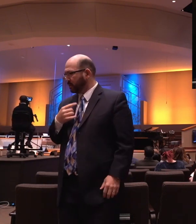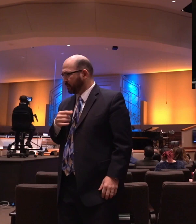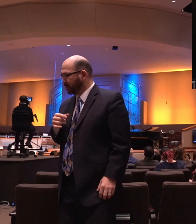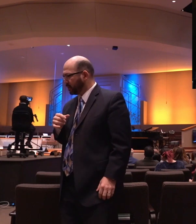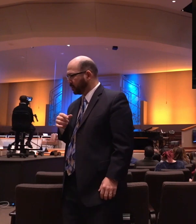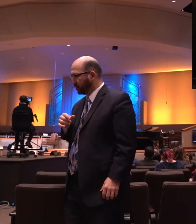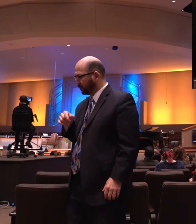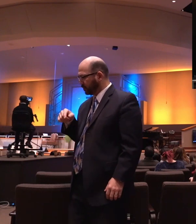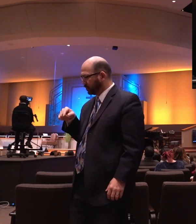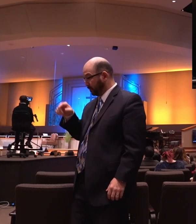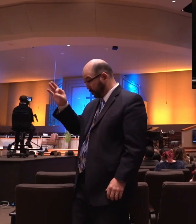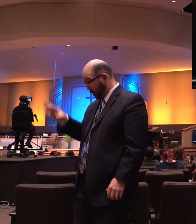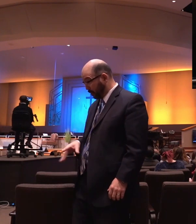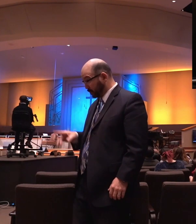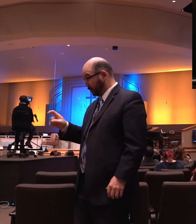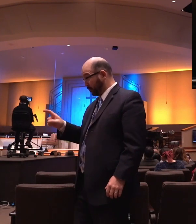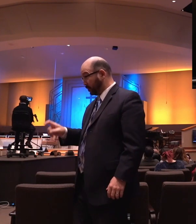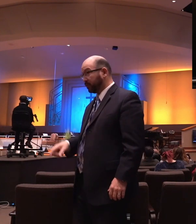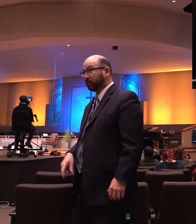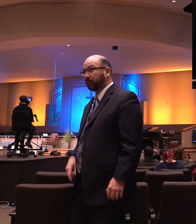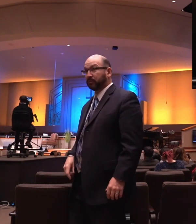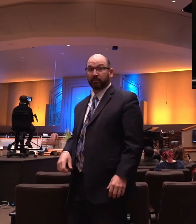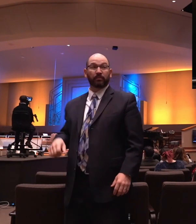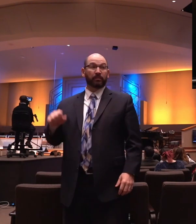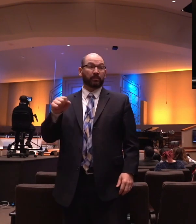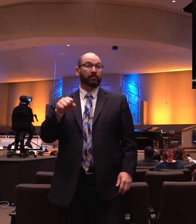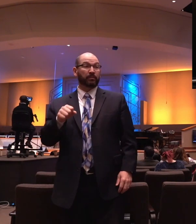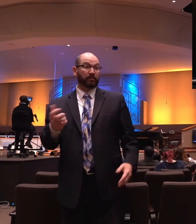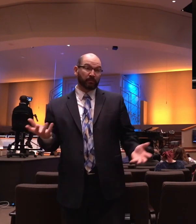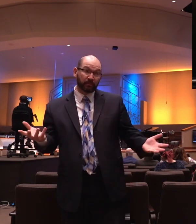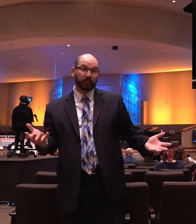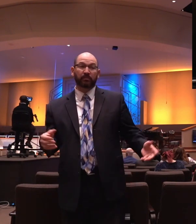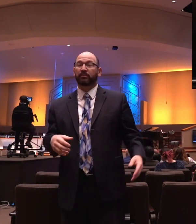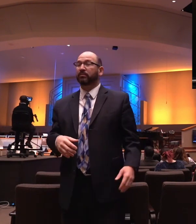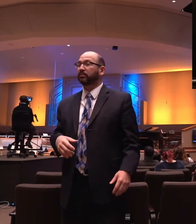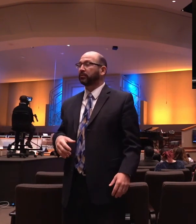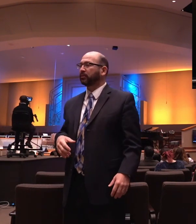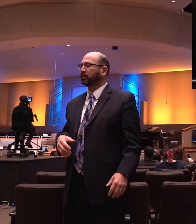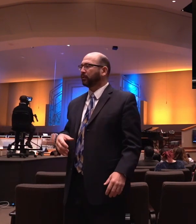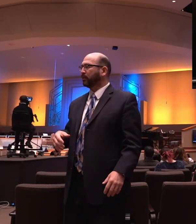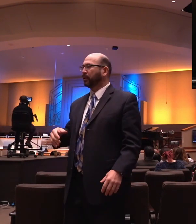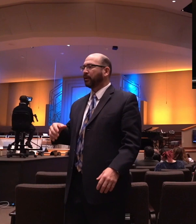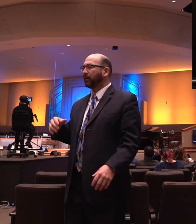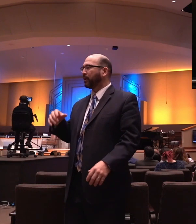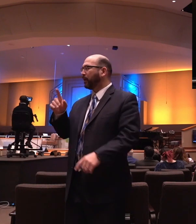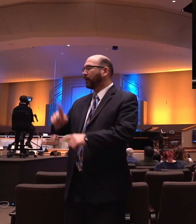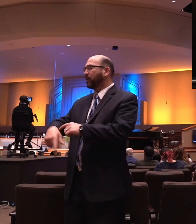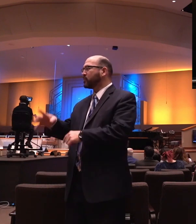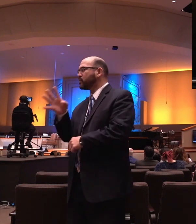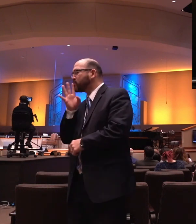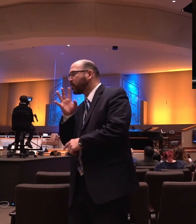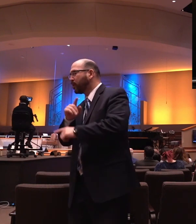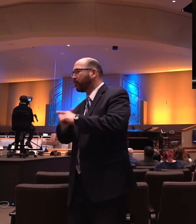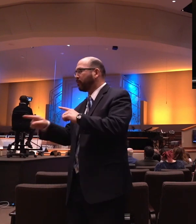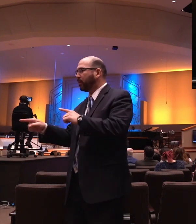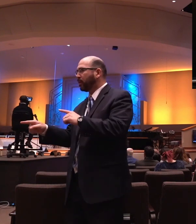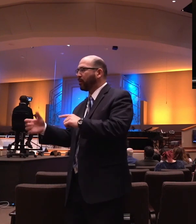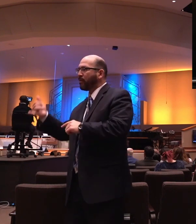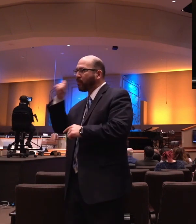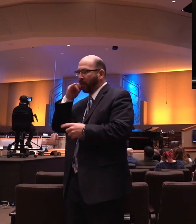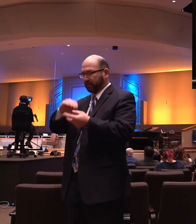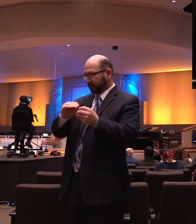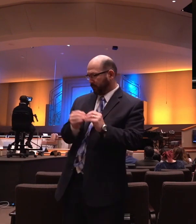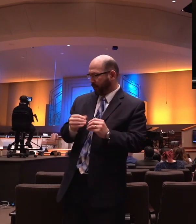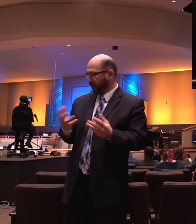this the pastor? Yes, ma'am. Can I help you? She goes, I don't have time to talk, but call this phone number.